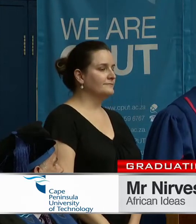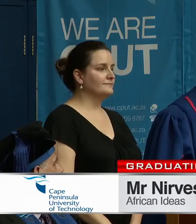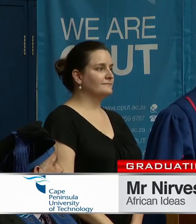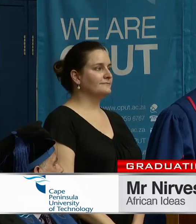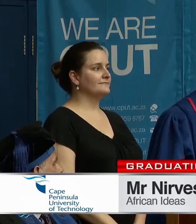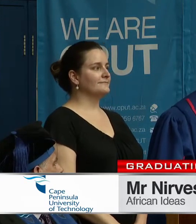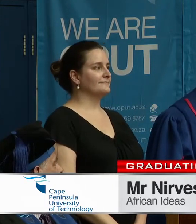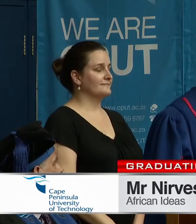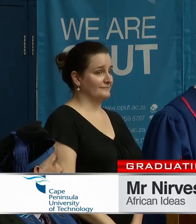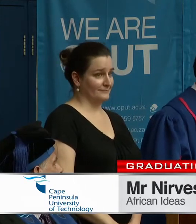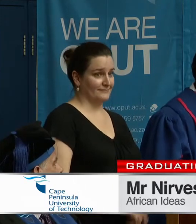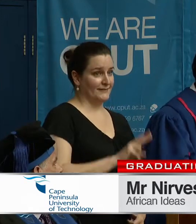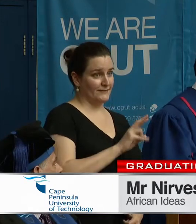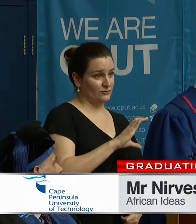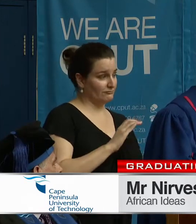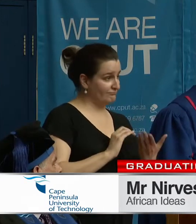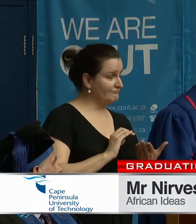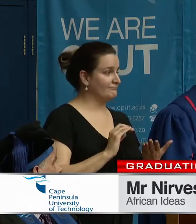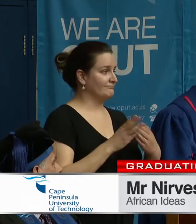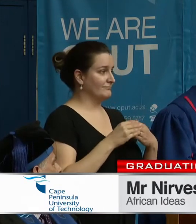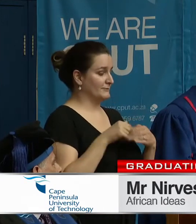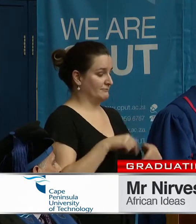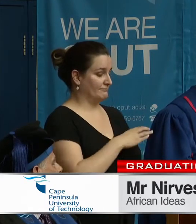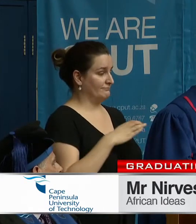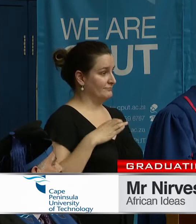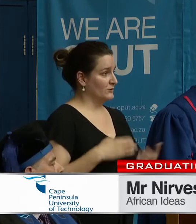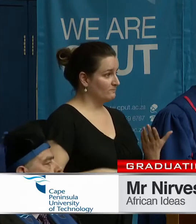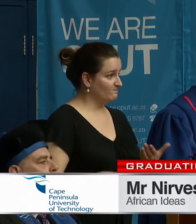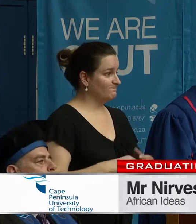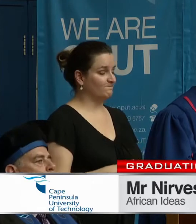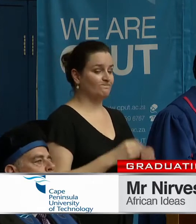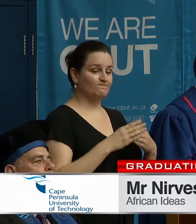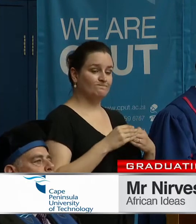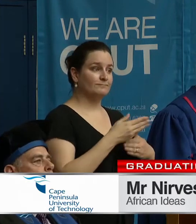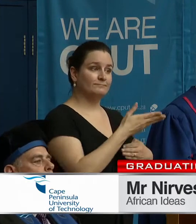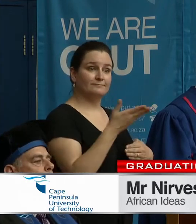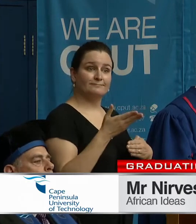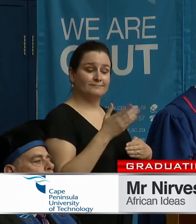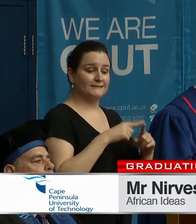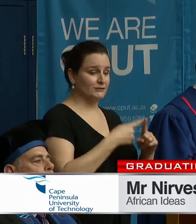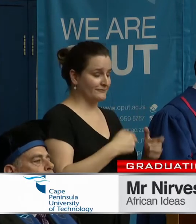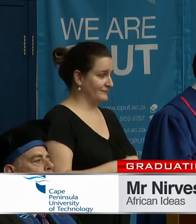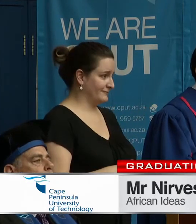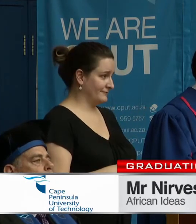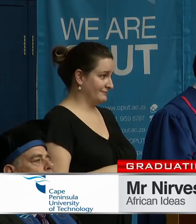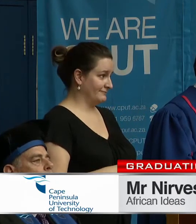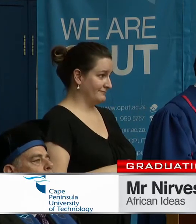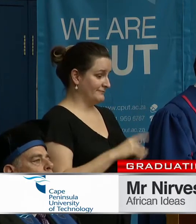Vice Chancellor, members of the Council, members of the Executive Management of CPUT, Deans of